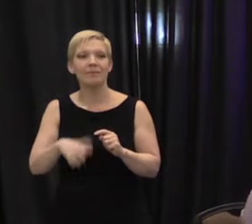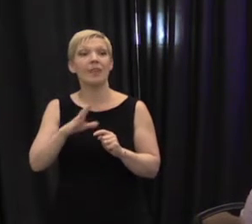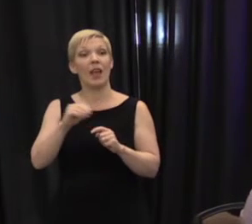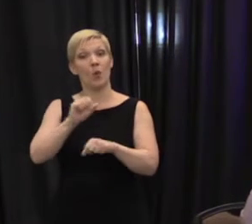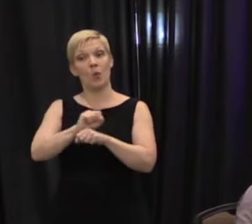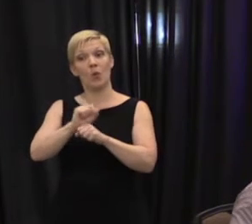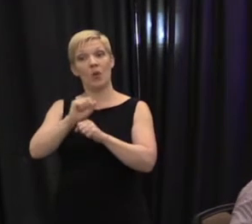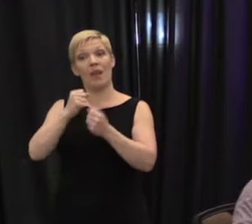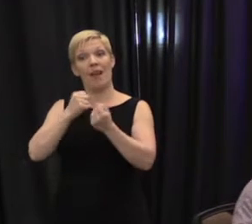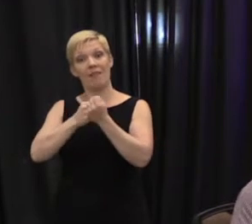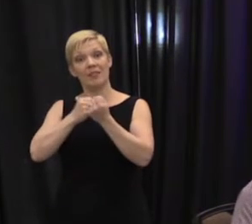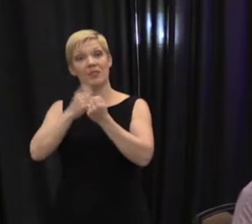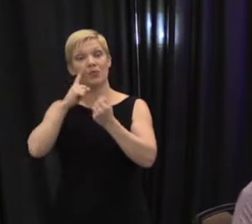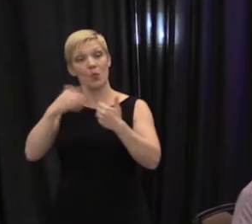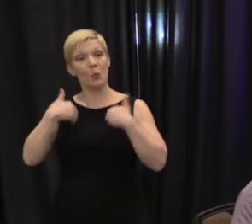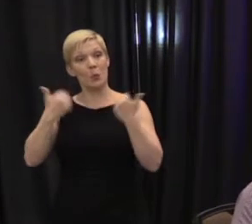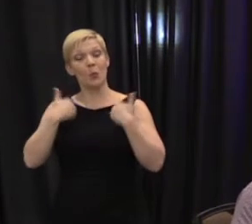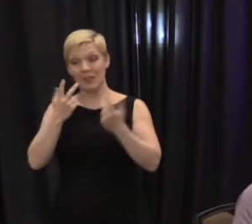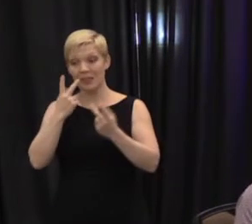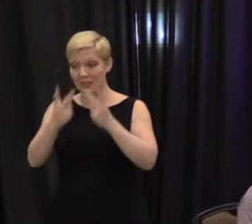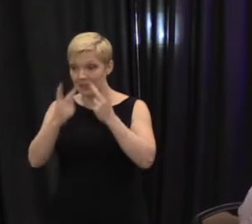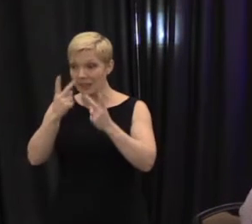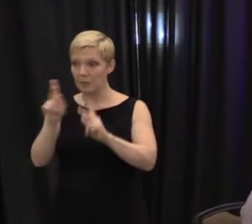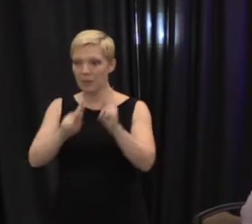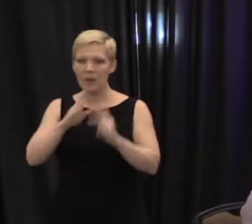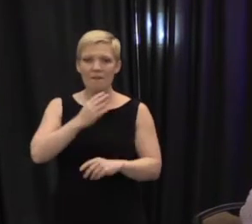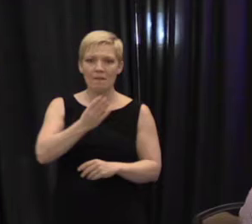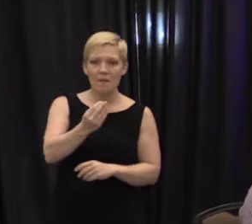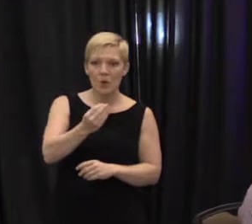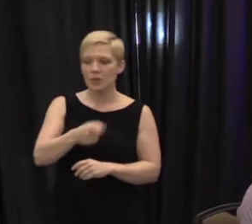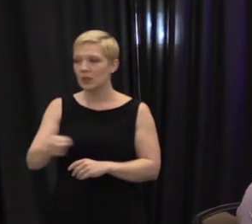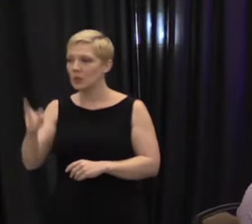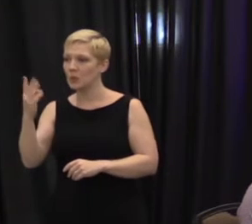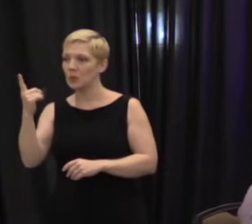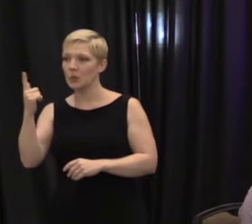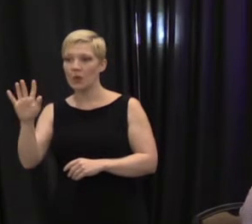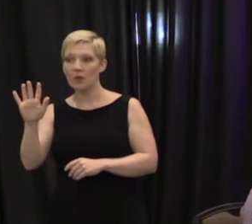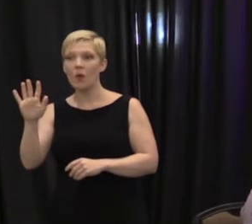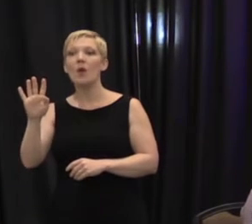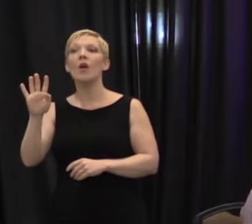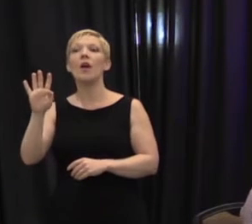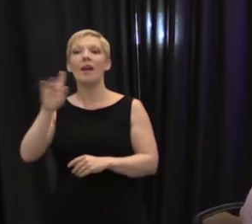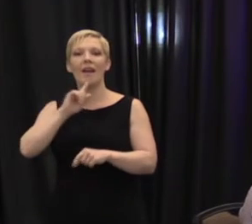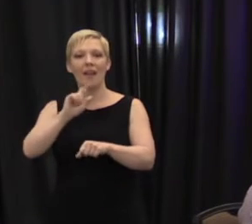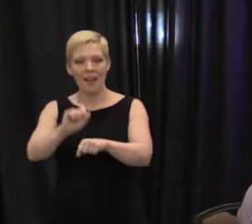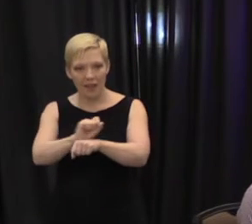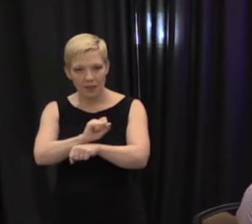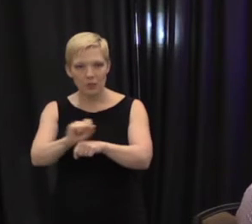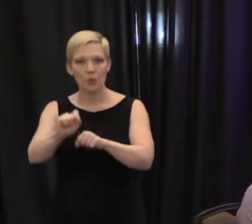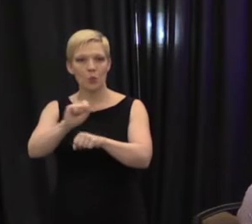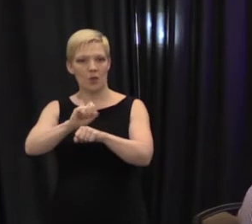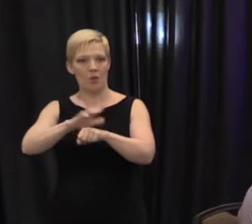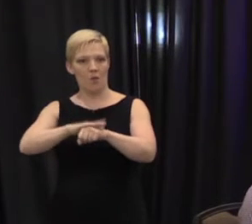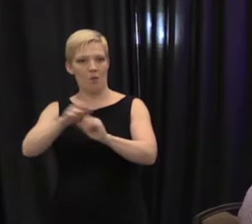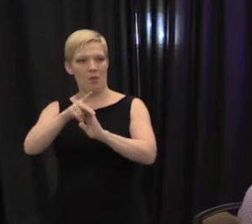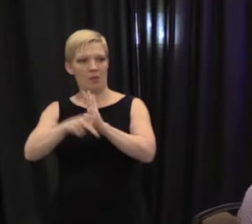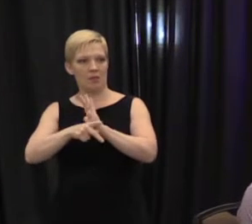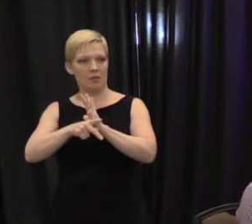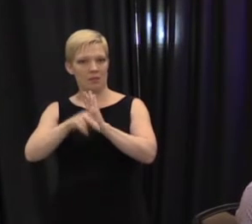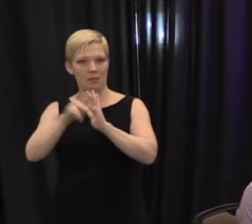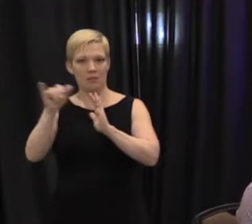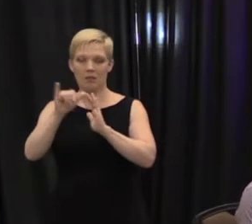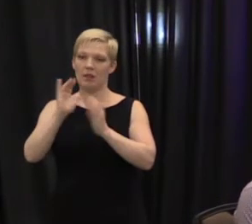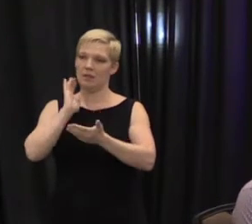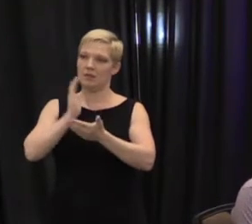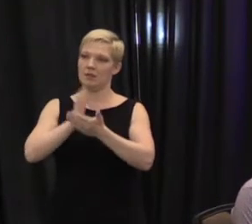at Advocates for Youth and really seeing young people between 14 to 24 really actually actively working against these policies such as Stop